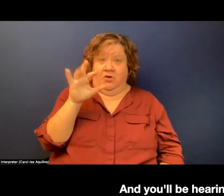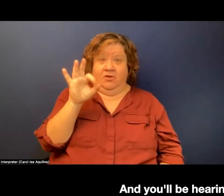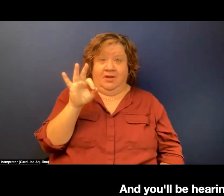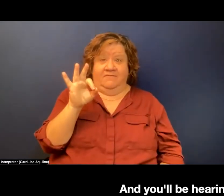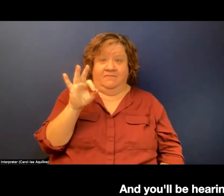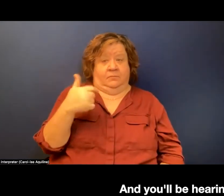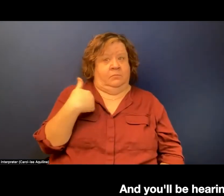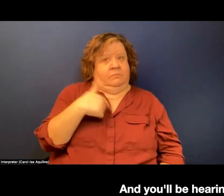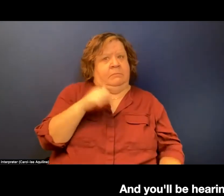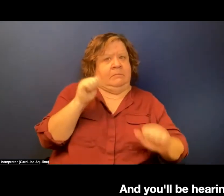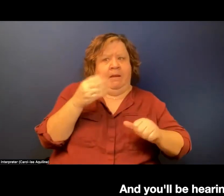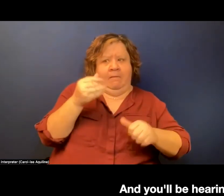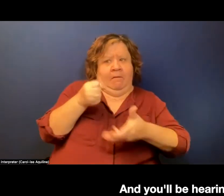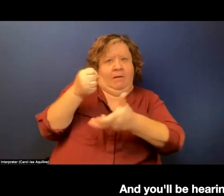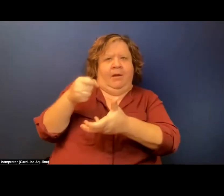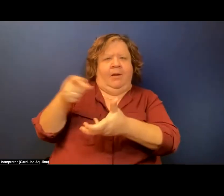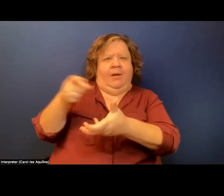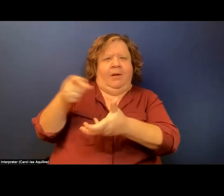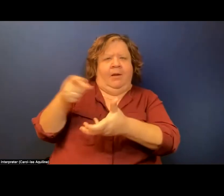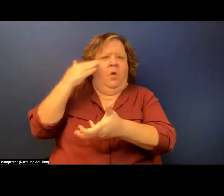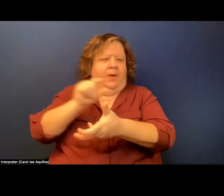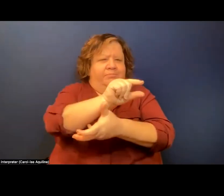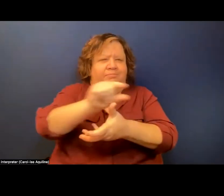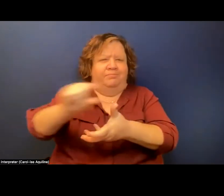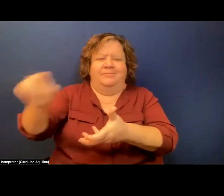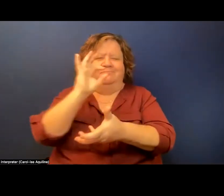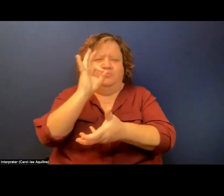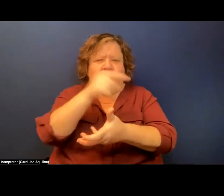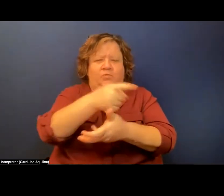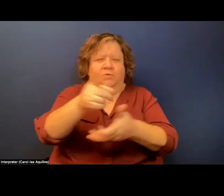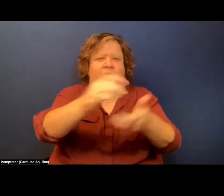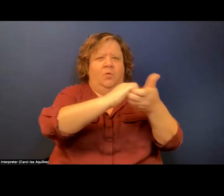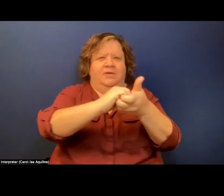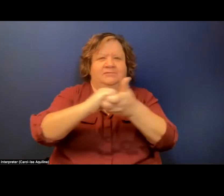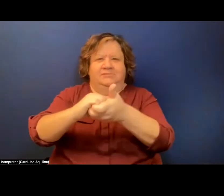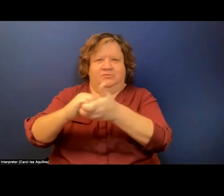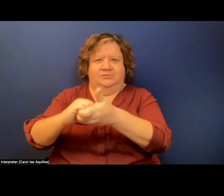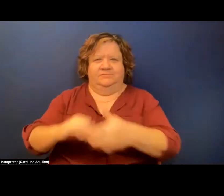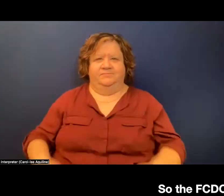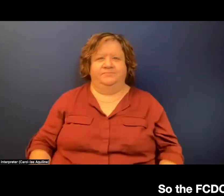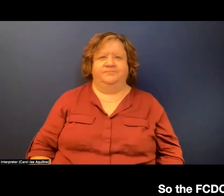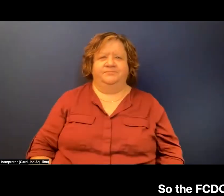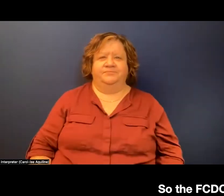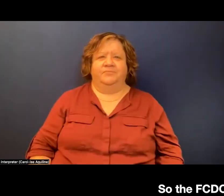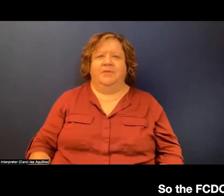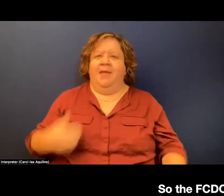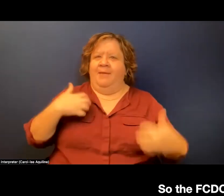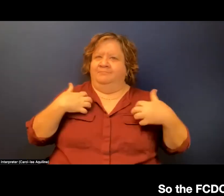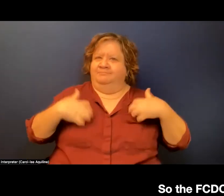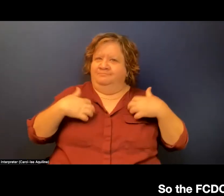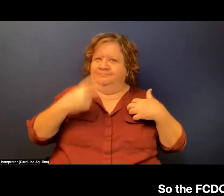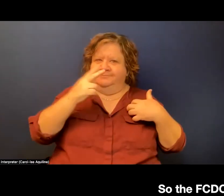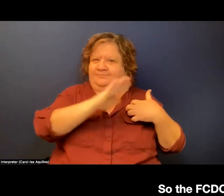And you'll be hearing from some of them today, and I'm looking forward to hearing about their experiences. So